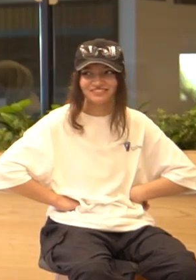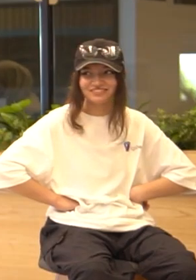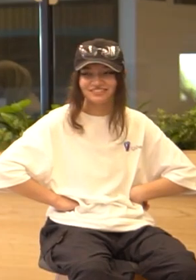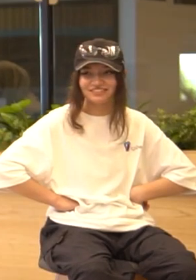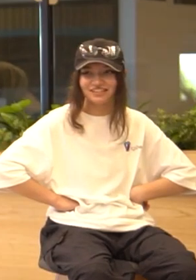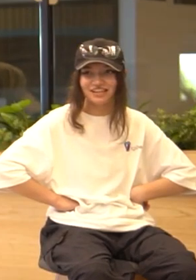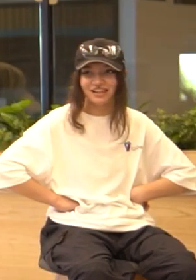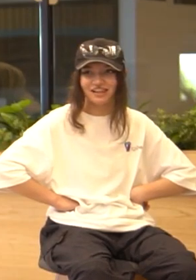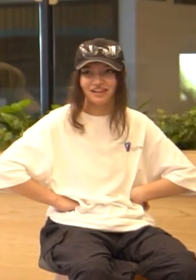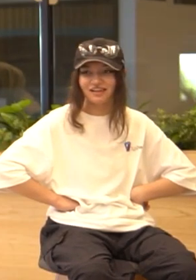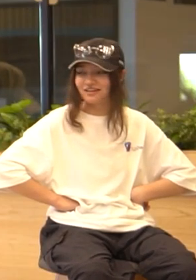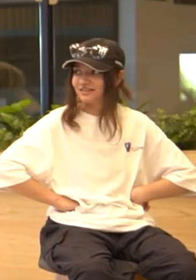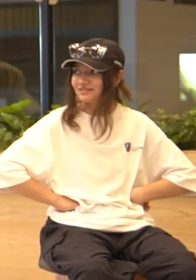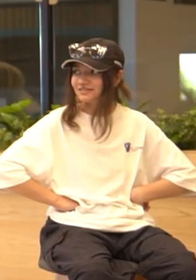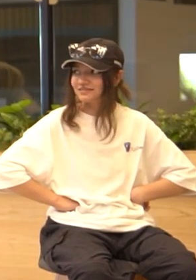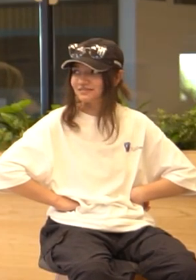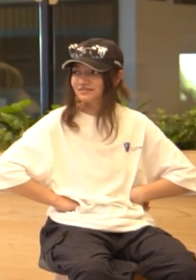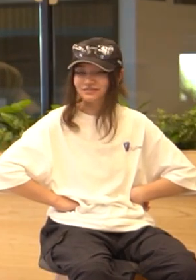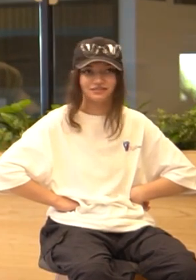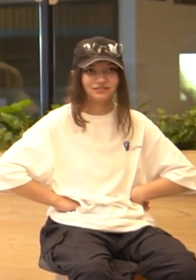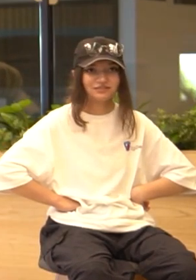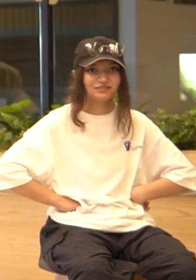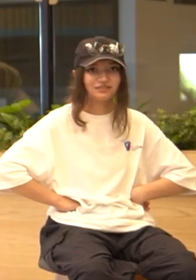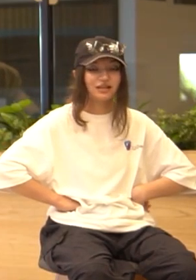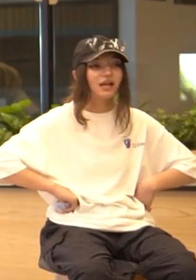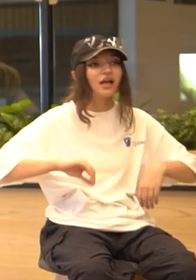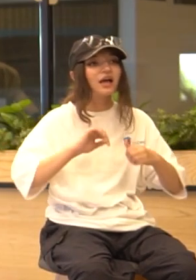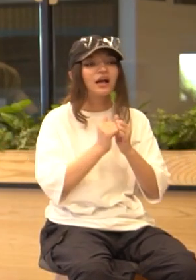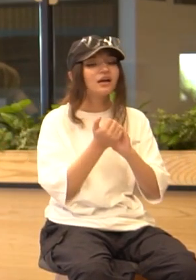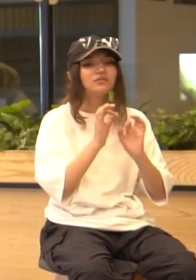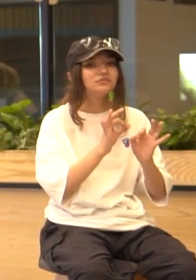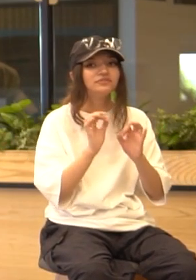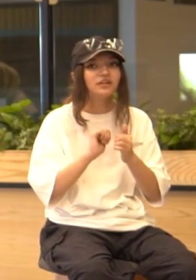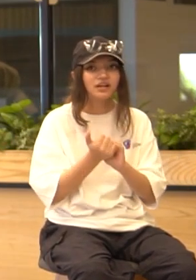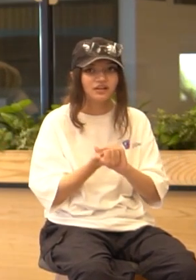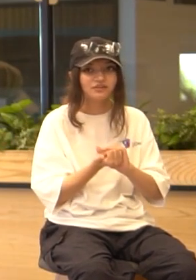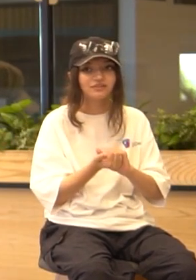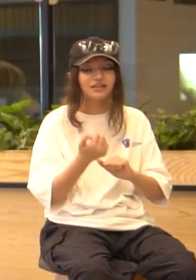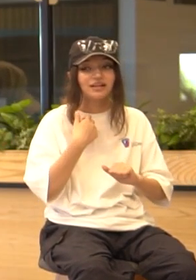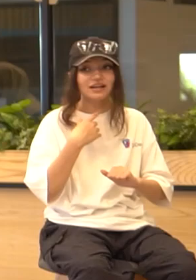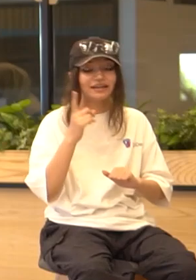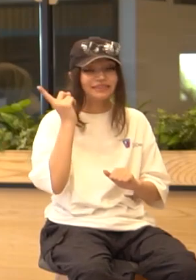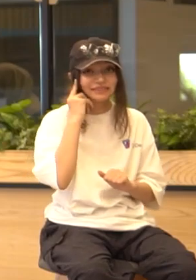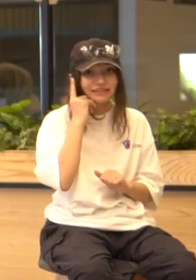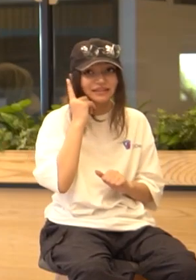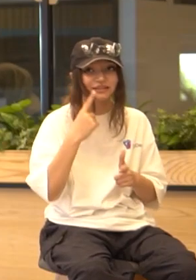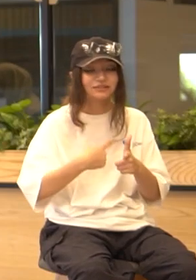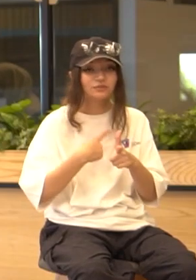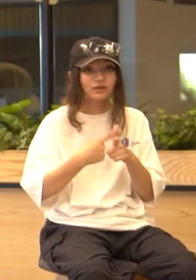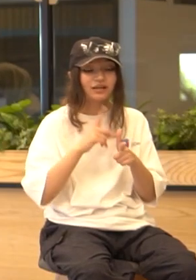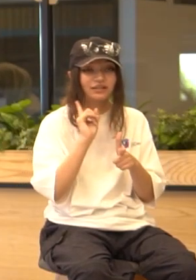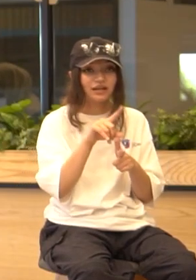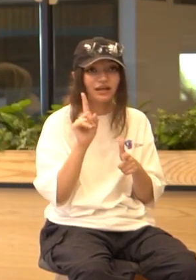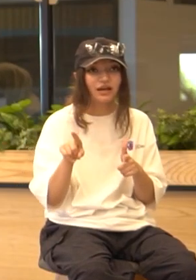perfection? Yeah. I think when you're working with like typography,